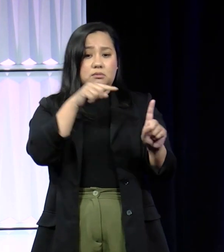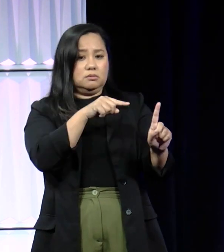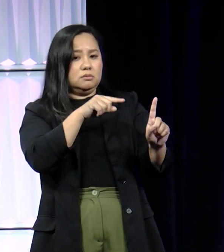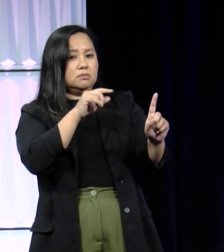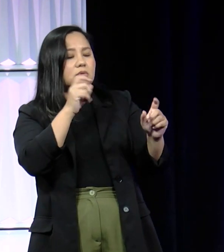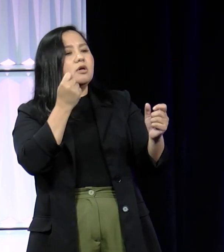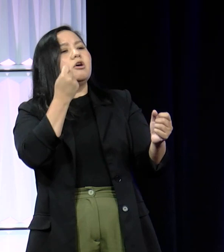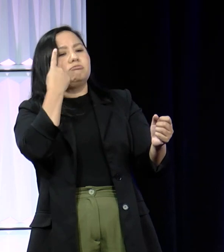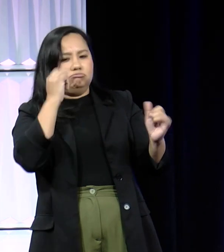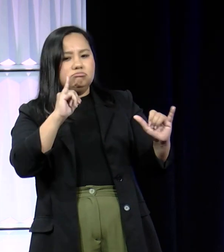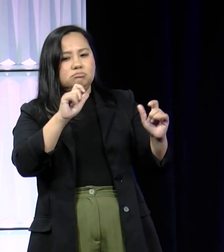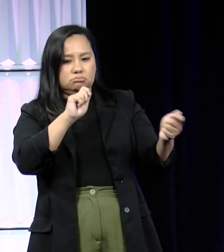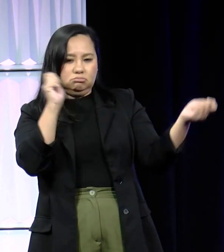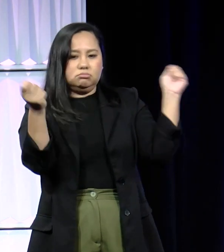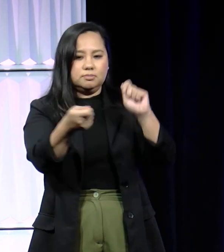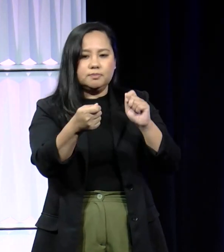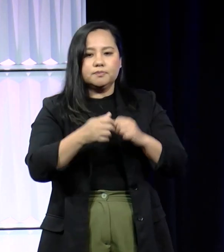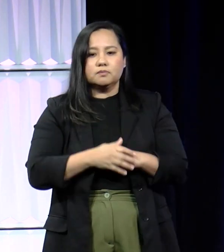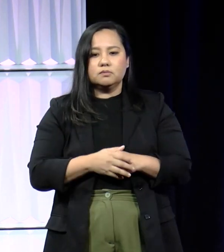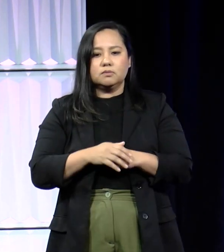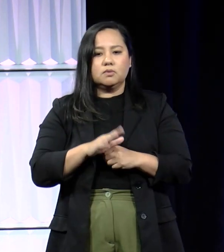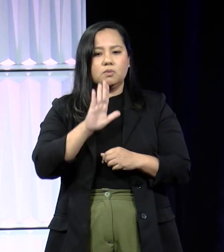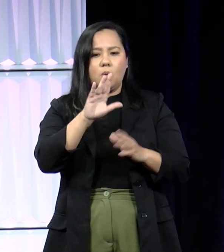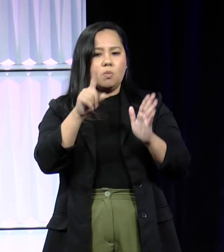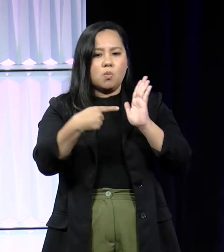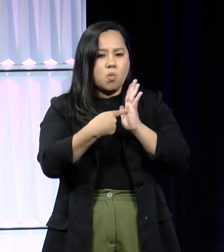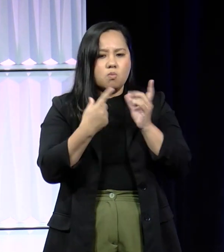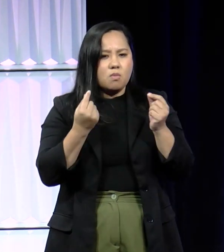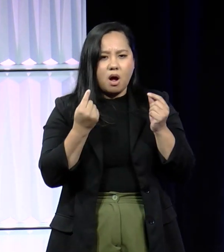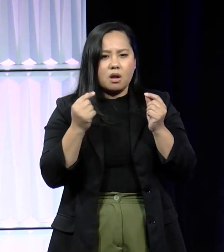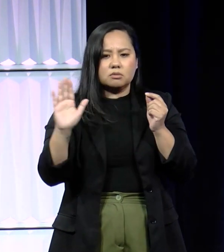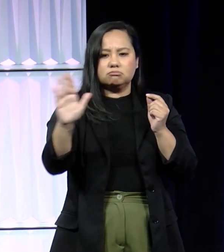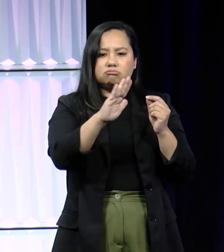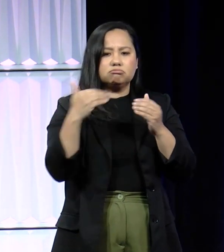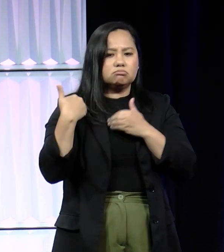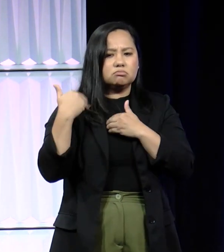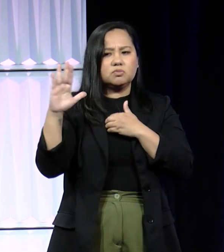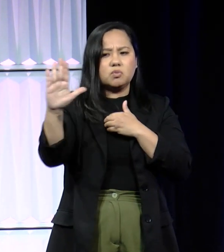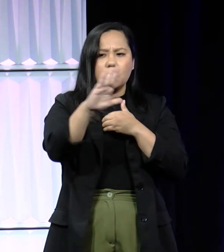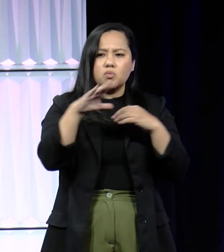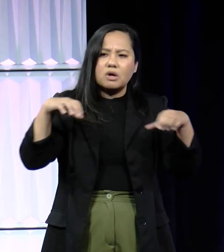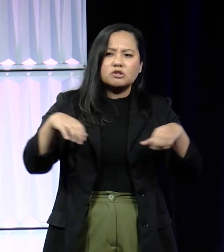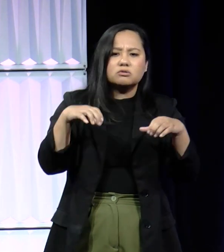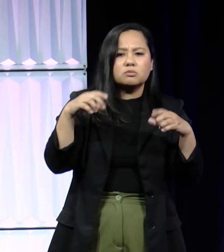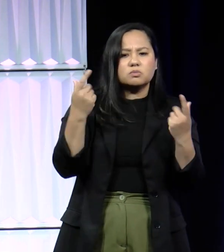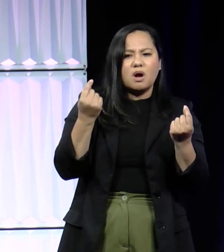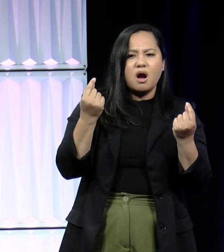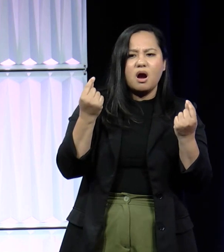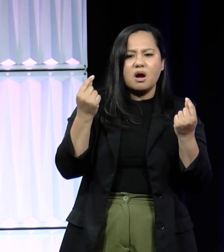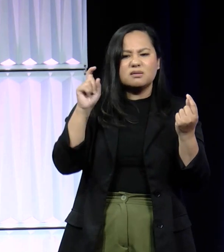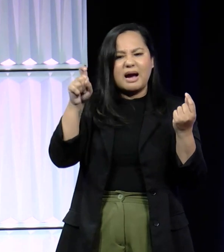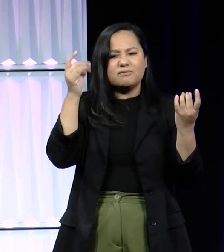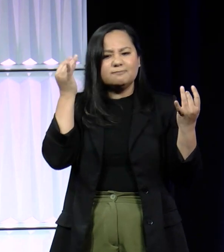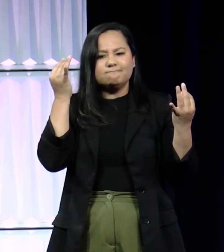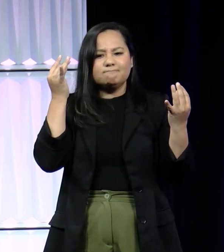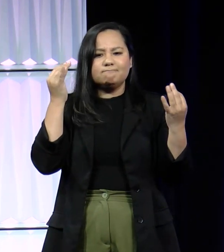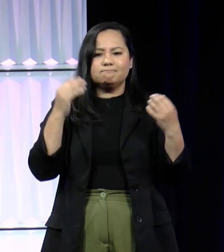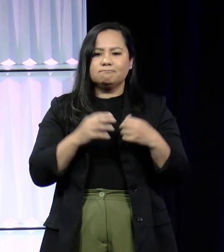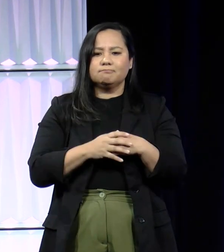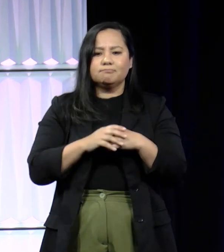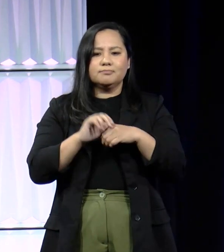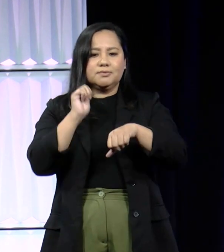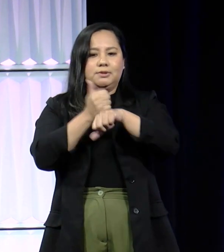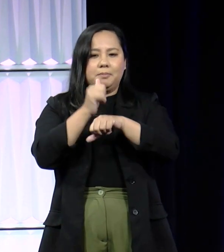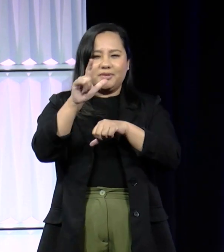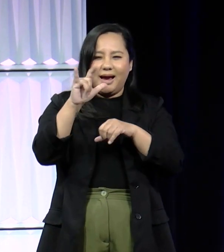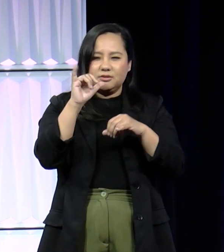you play in this movement? What action will you take today to help set the strategic direction to demand